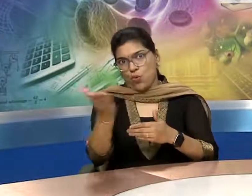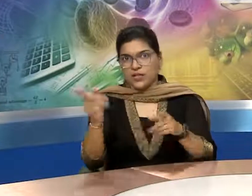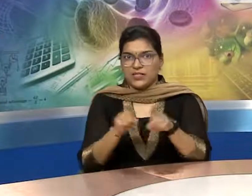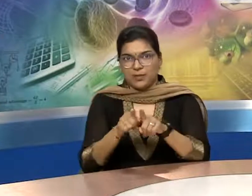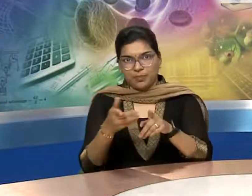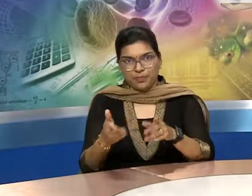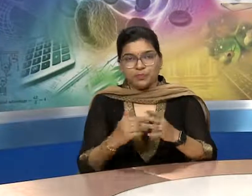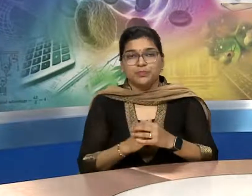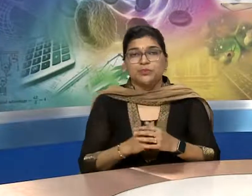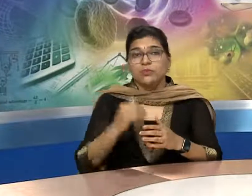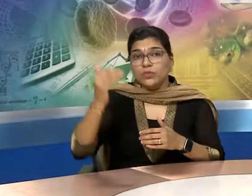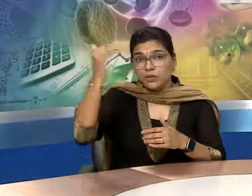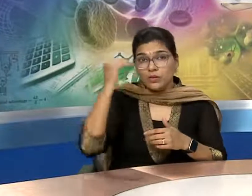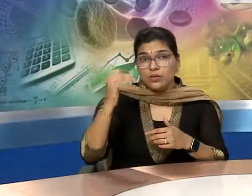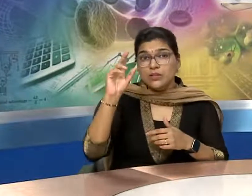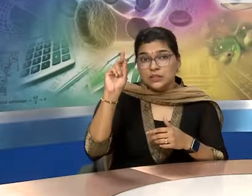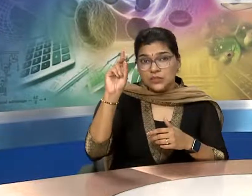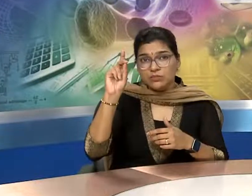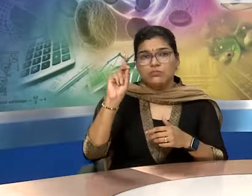lifelong self-education of one and all.